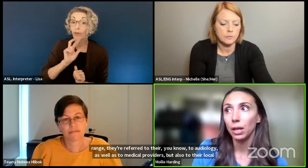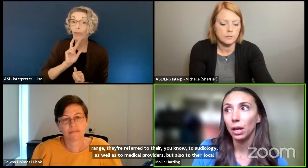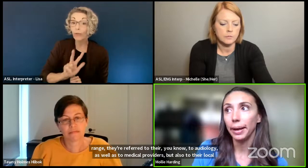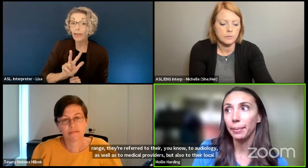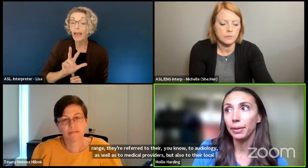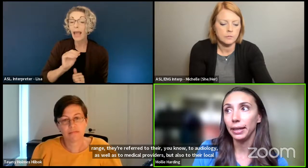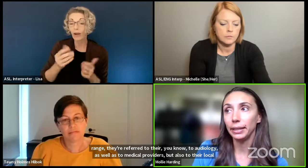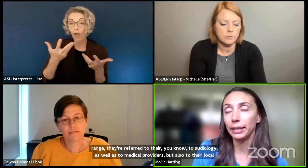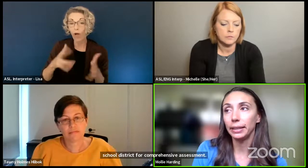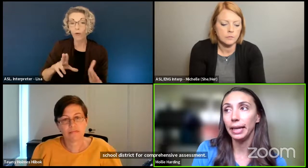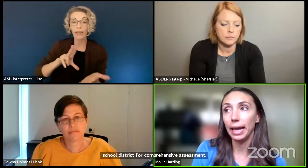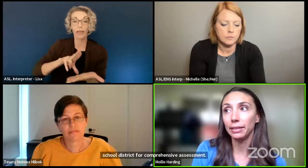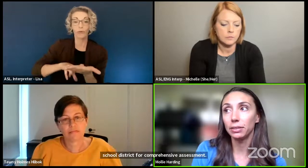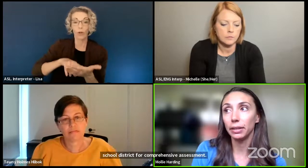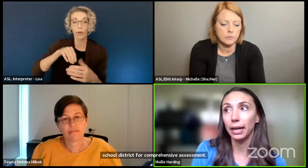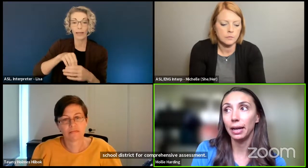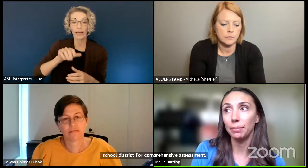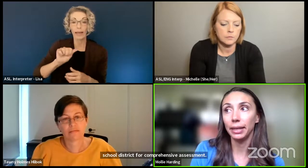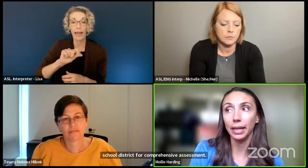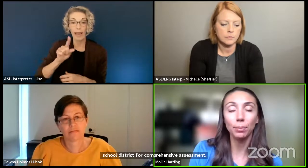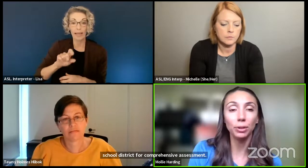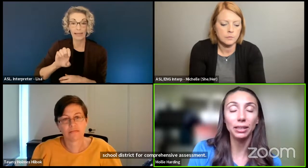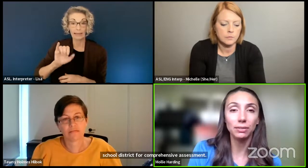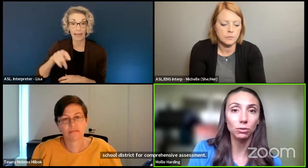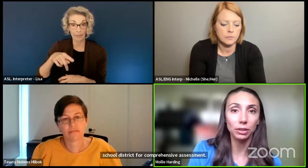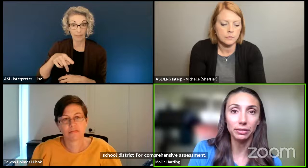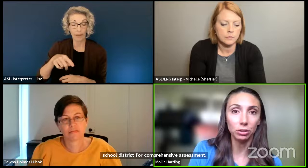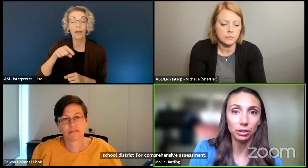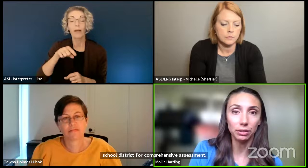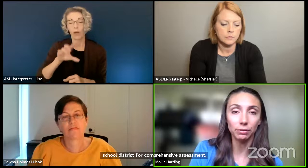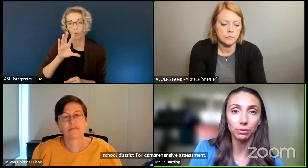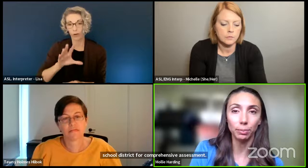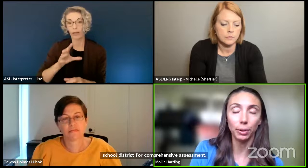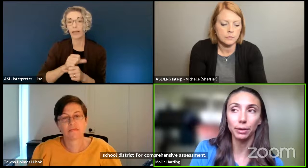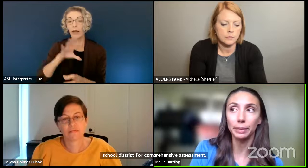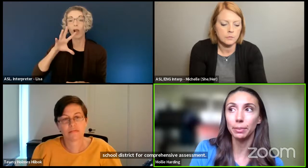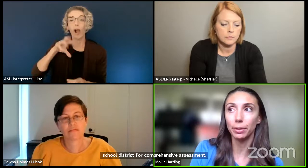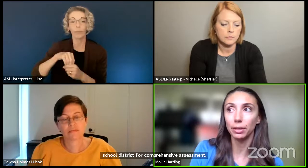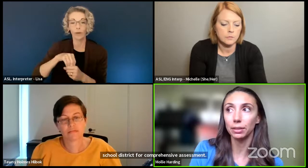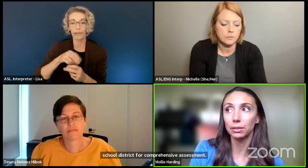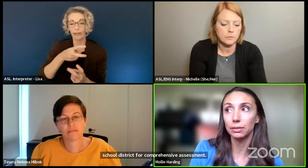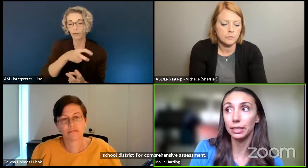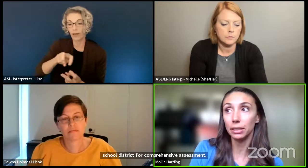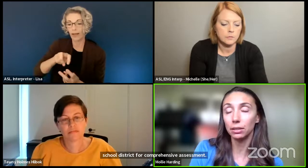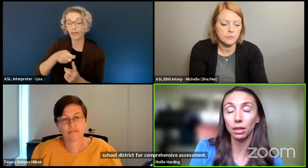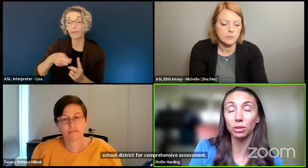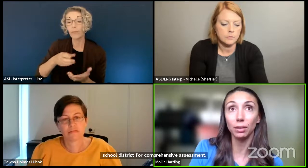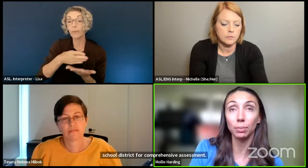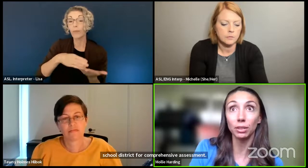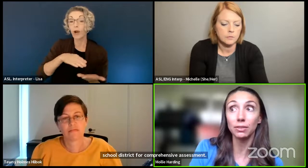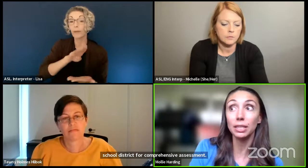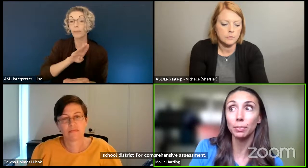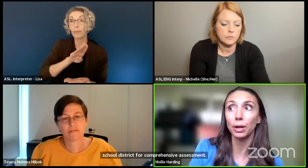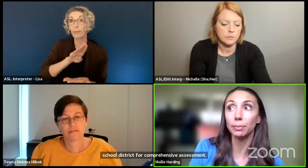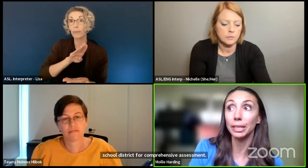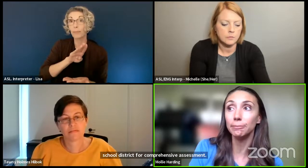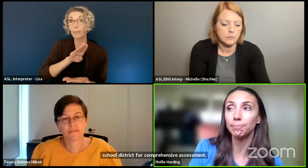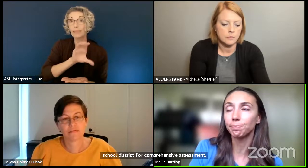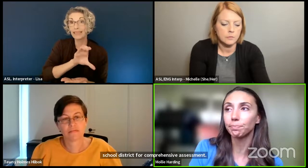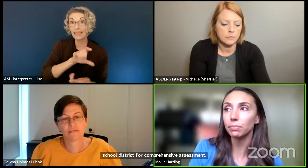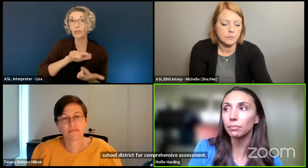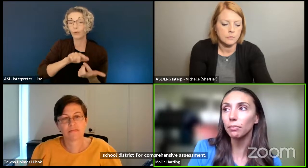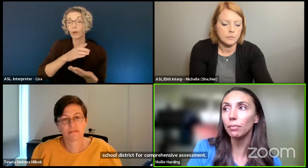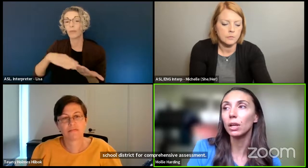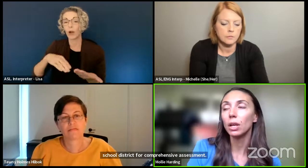AZIP, they get a comprehensive transition from Part B to Part C, Part C to Part